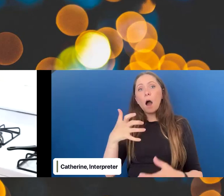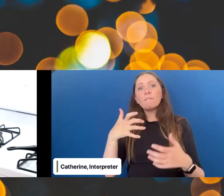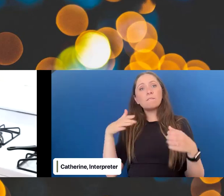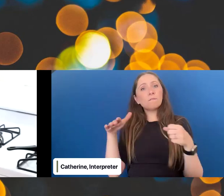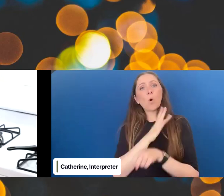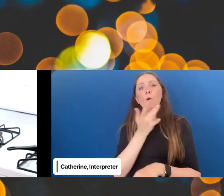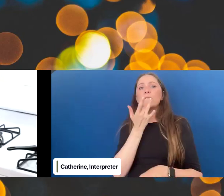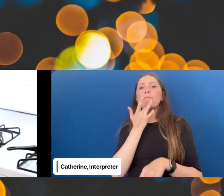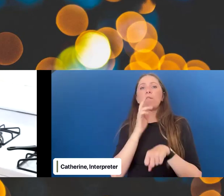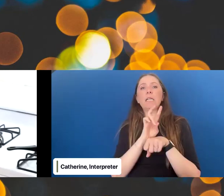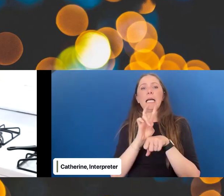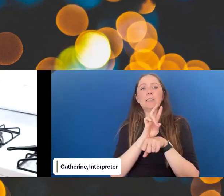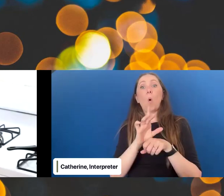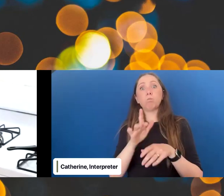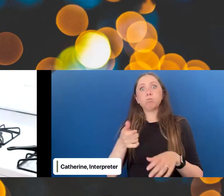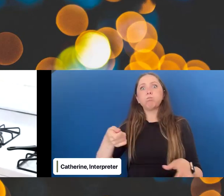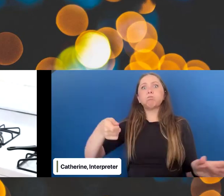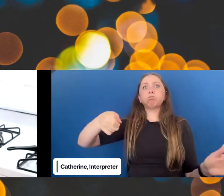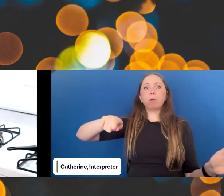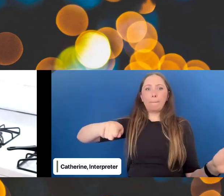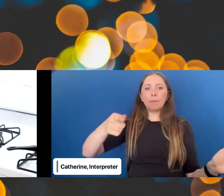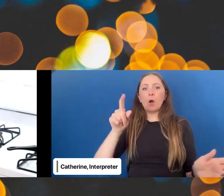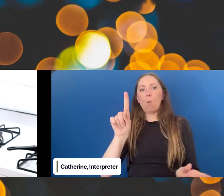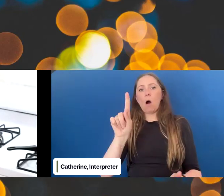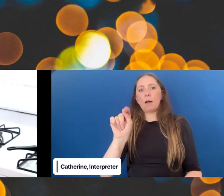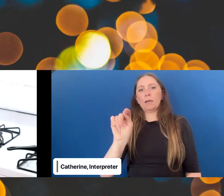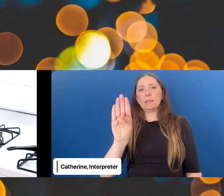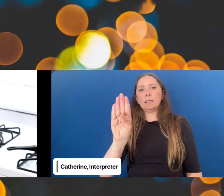So just add a tablespoon of vanilla to that.